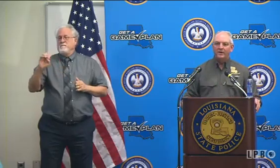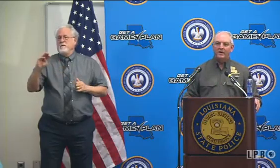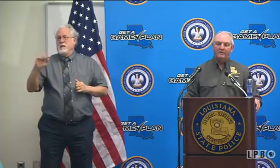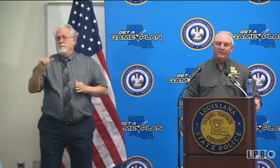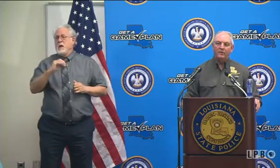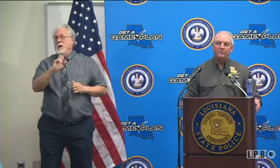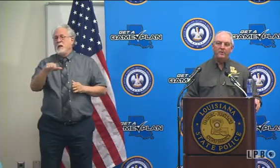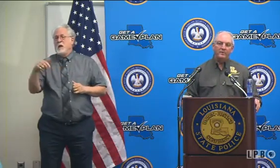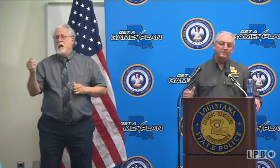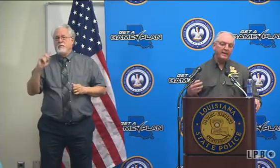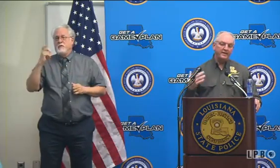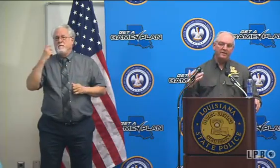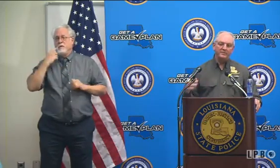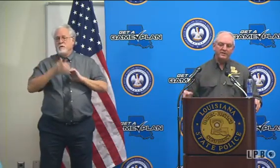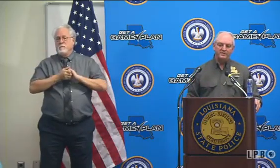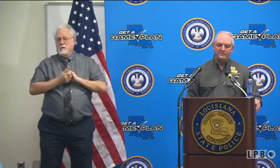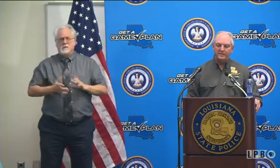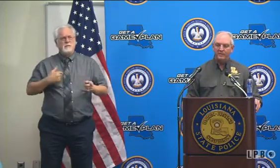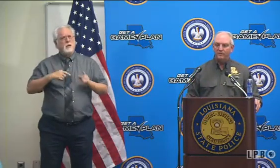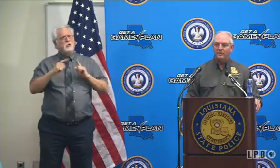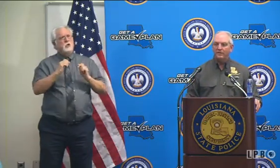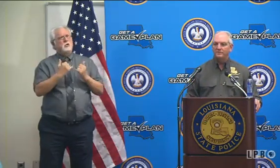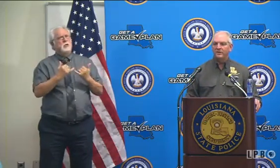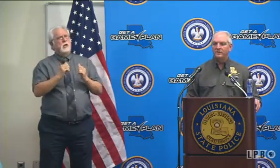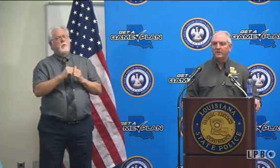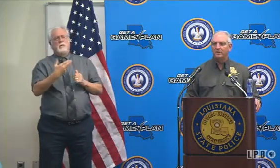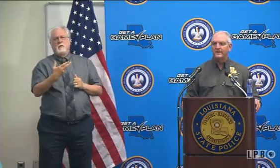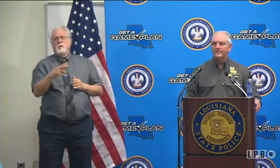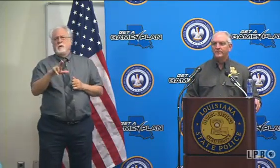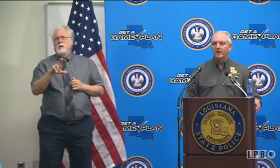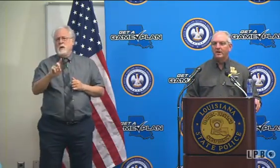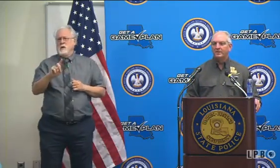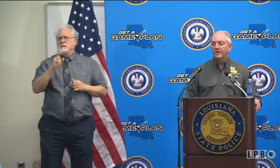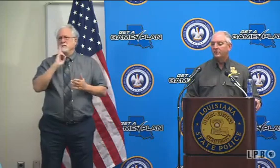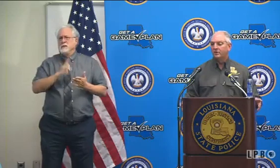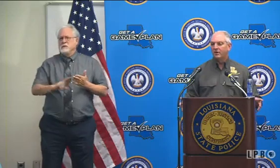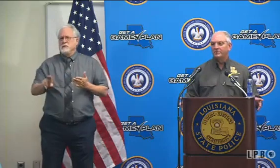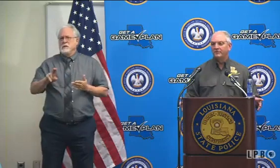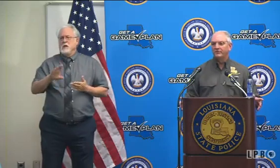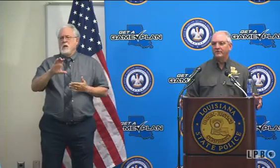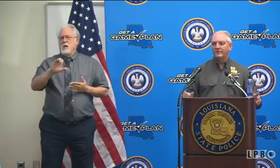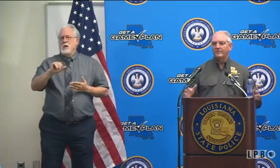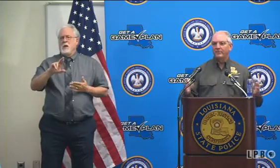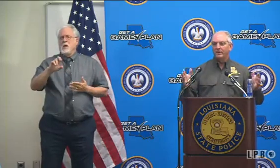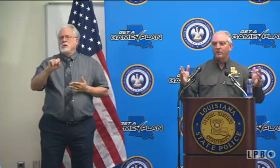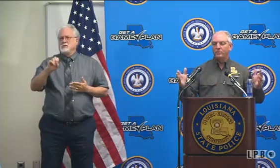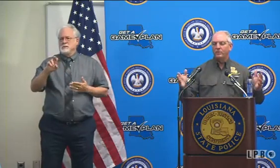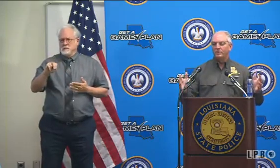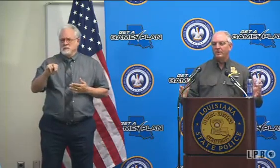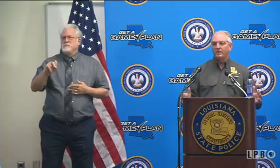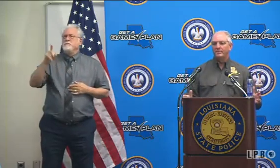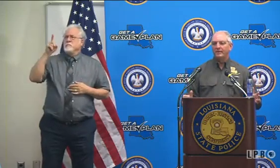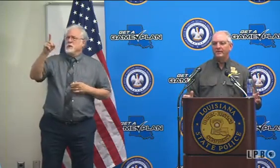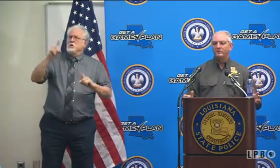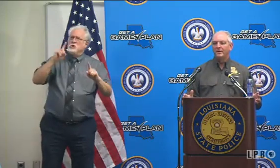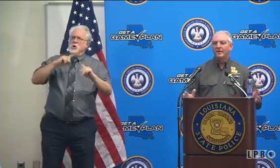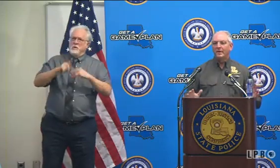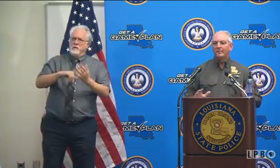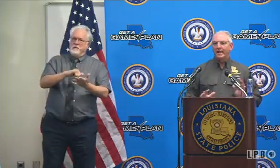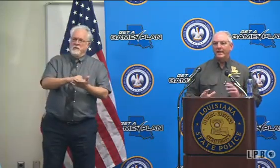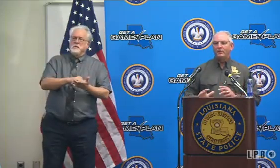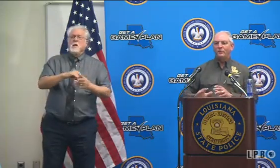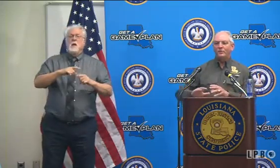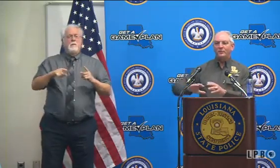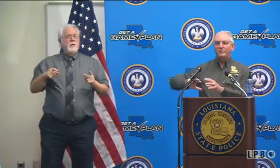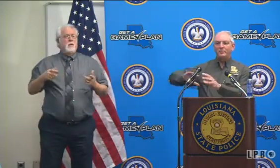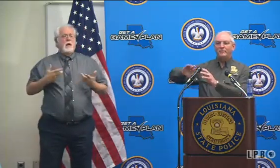other federal partners. I had a conversation today with the HUD Secretary, Dr. Carson, for example, and we were talking about this.